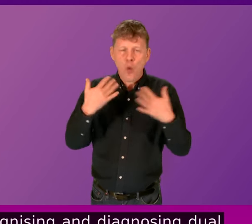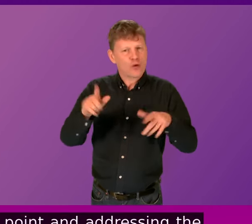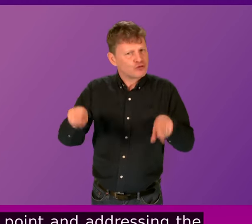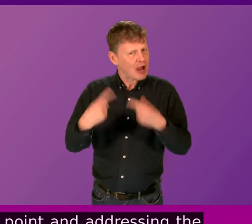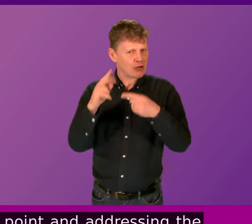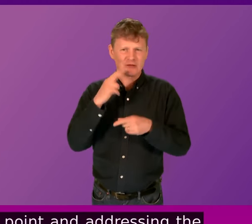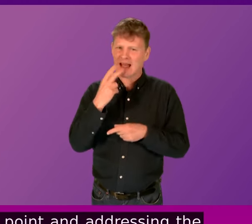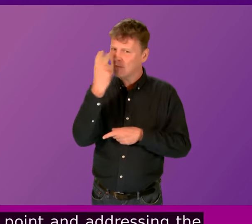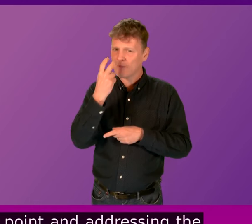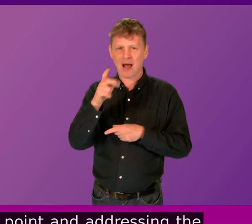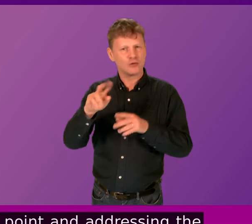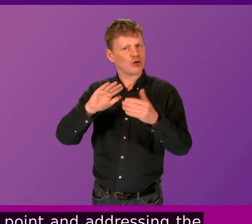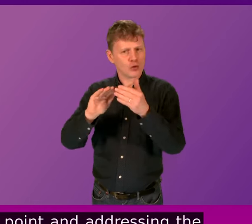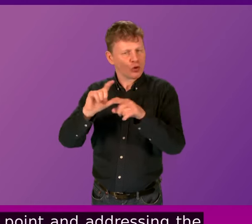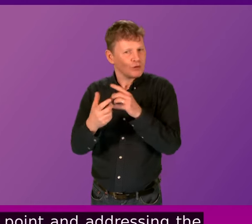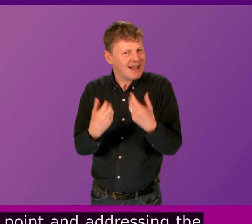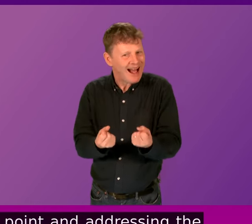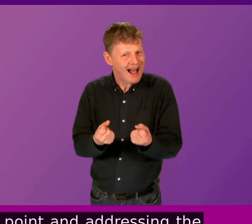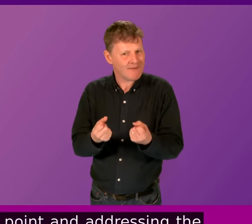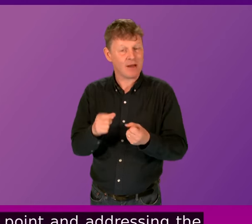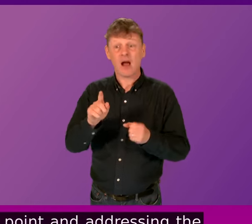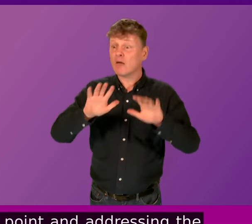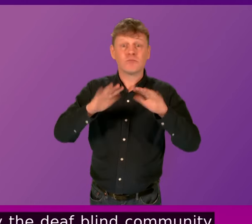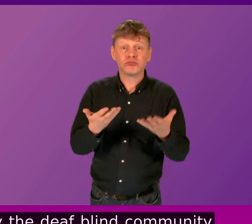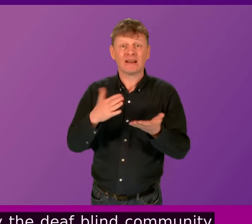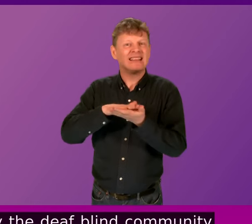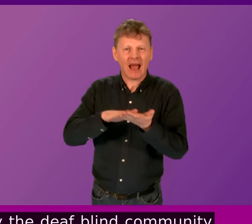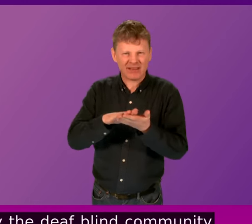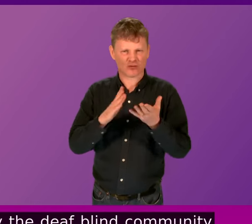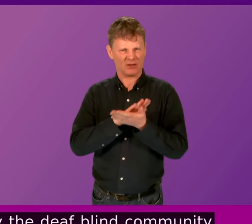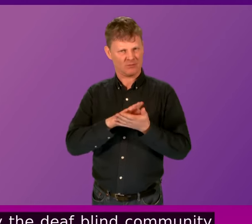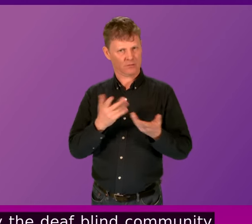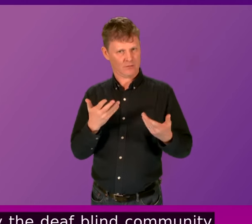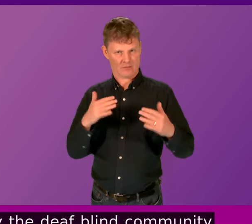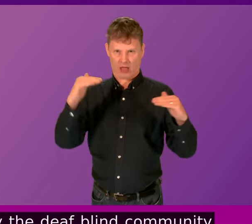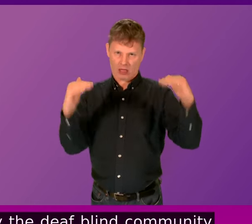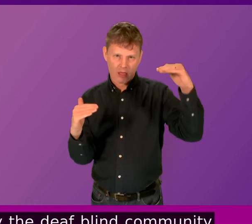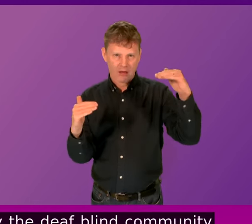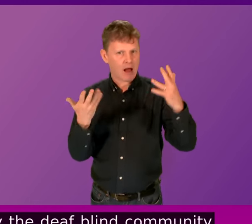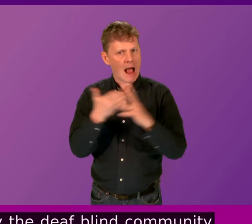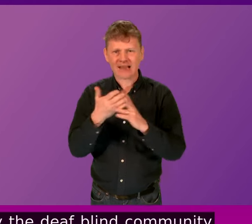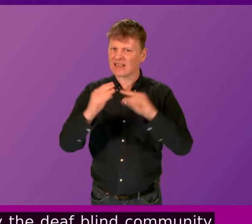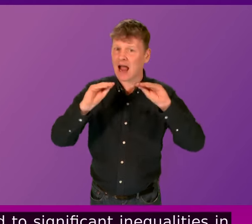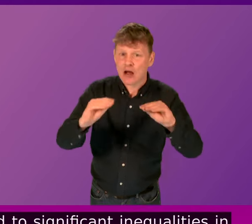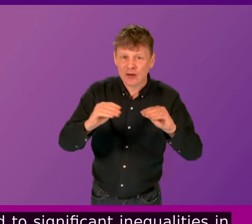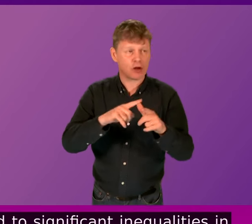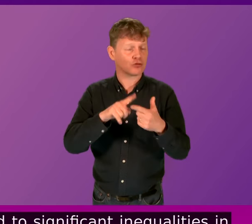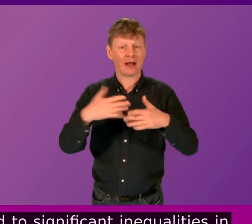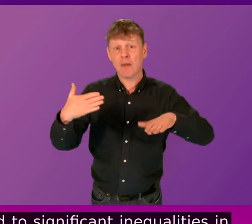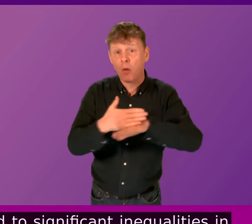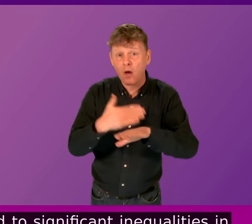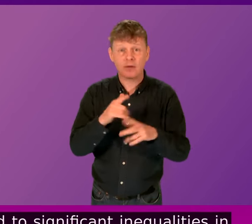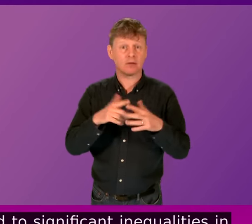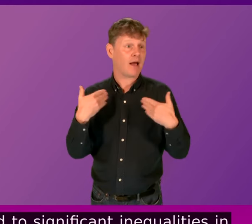community. Lack of a definition can lead to significant inequalities in terms of access to education, employment, healthcare,